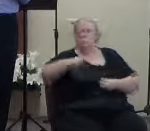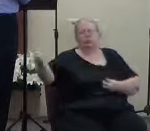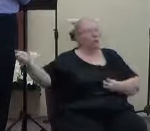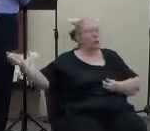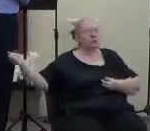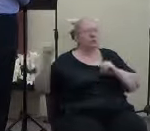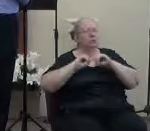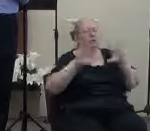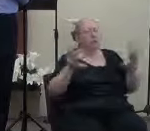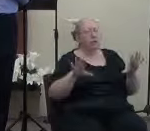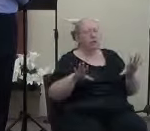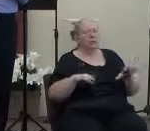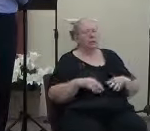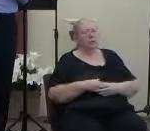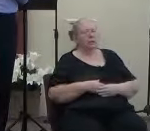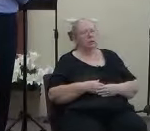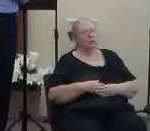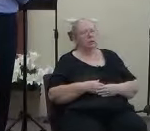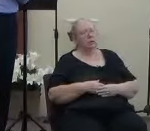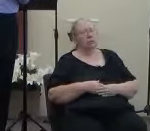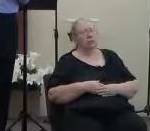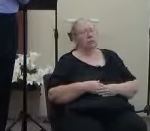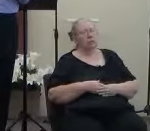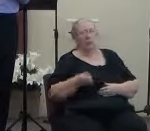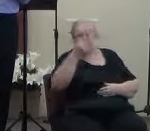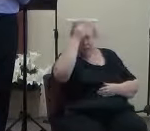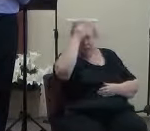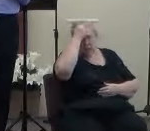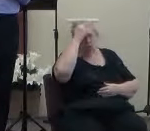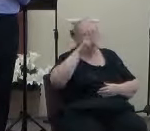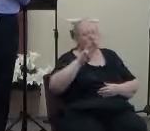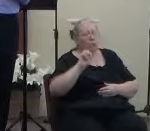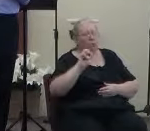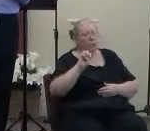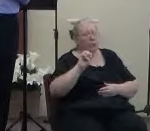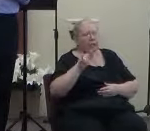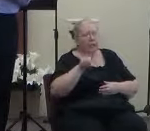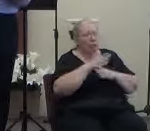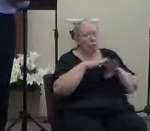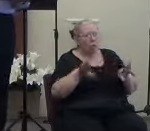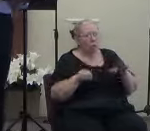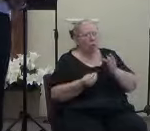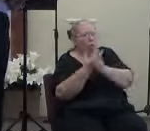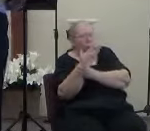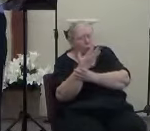A stupid dandelion won't even grow unless it's planted, it's sowed. So God just lets the wind blow